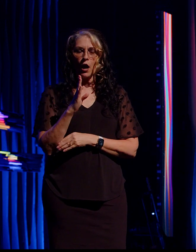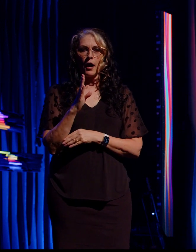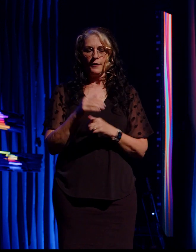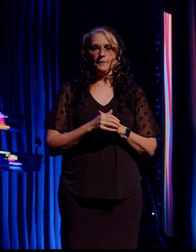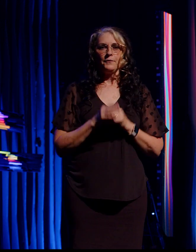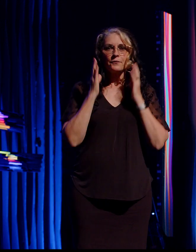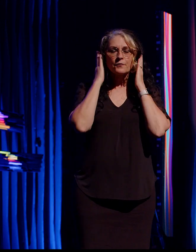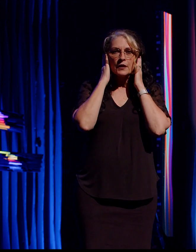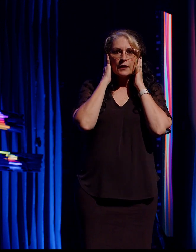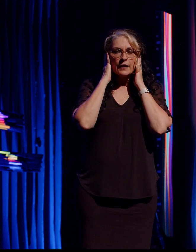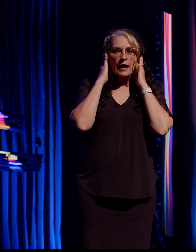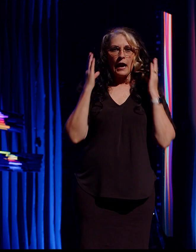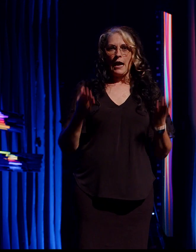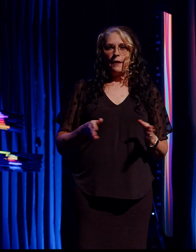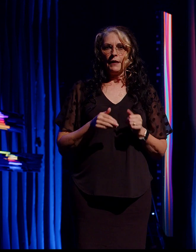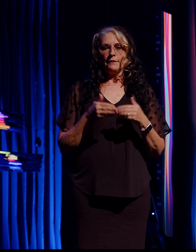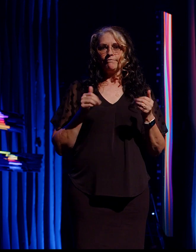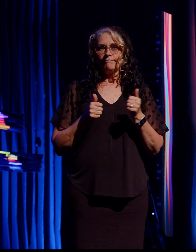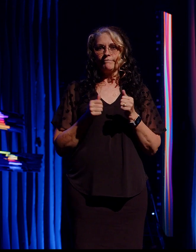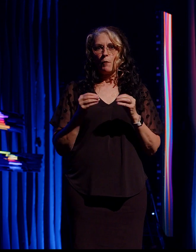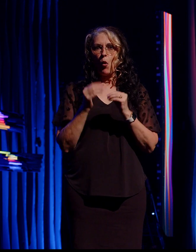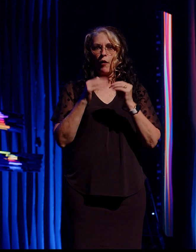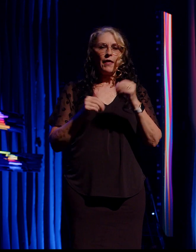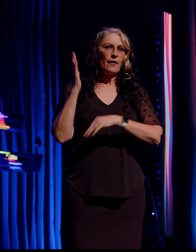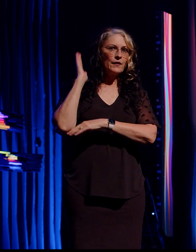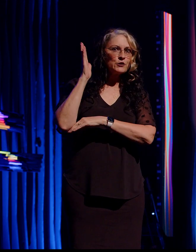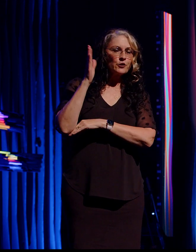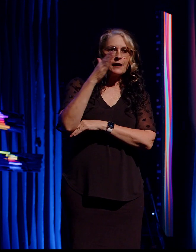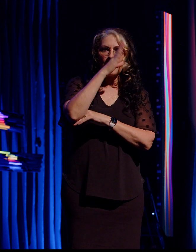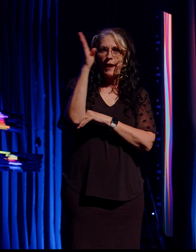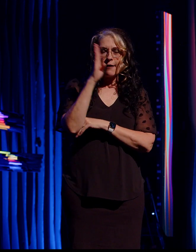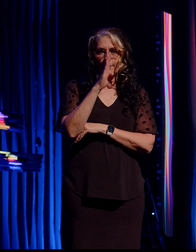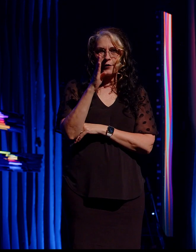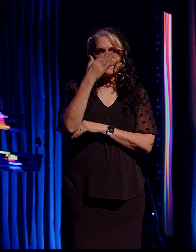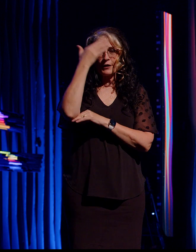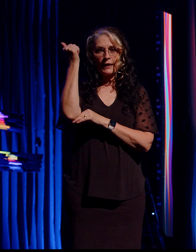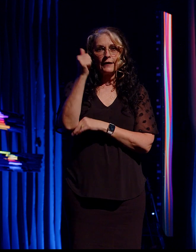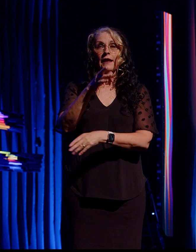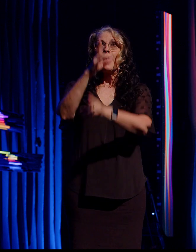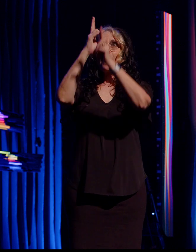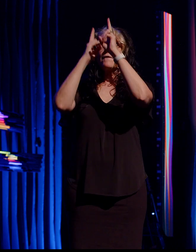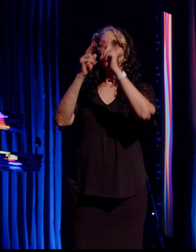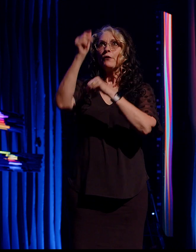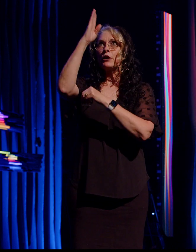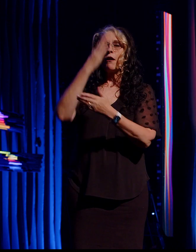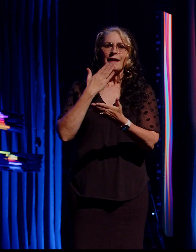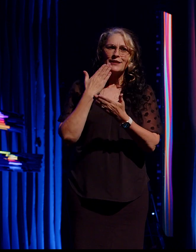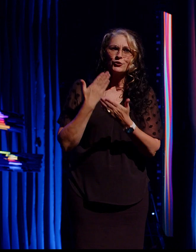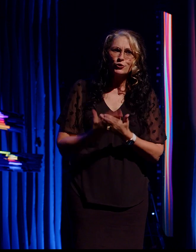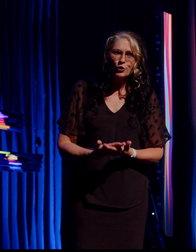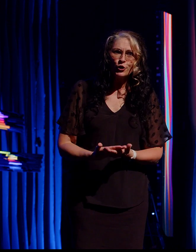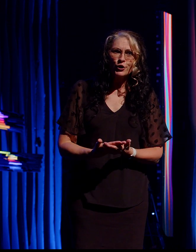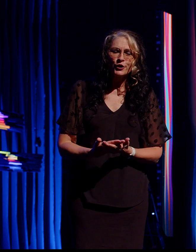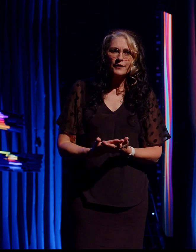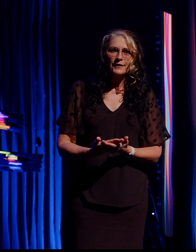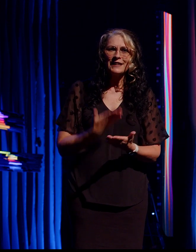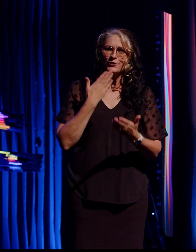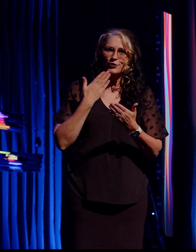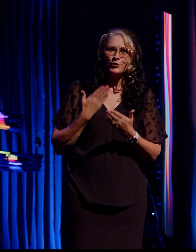this sermon series, never forget that fearing God is a good thing. Never forget that fearing God comes